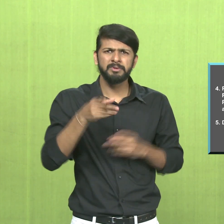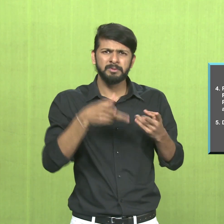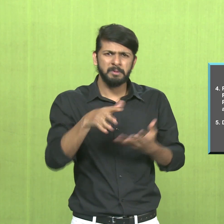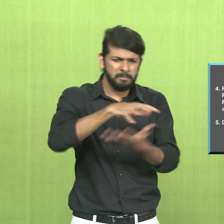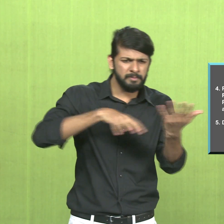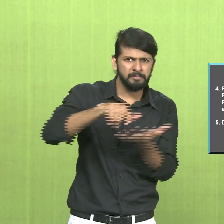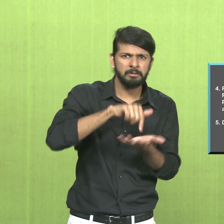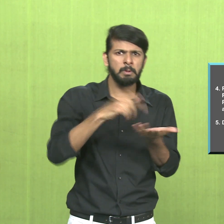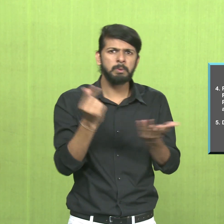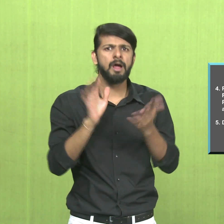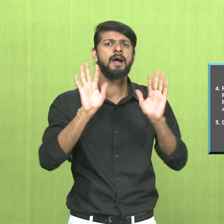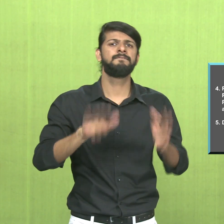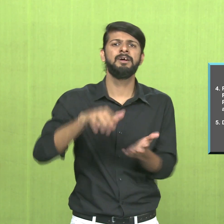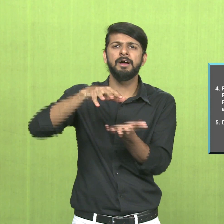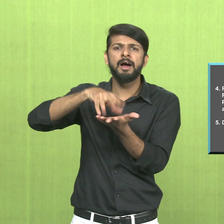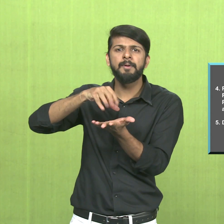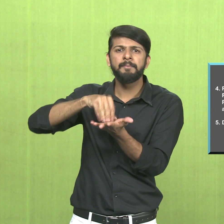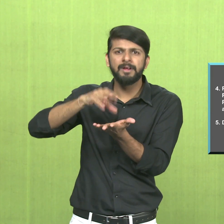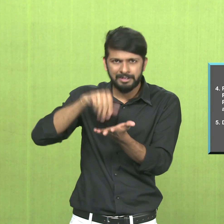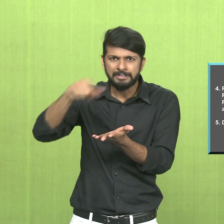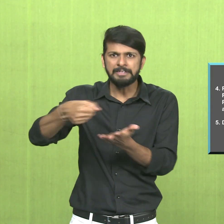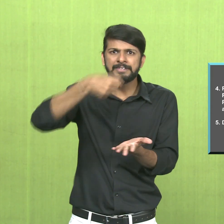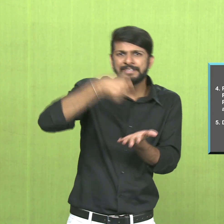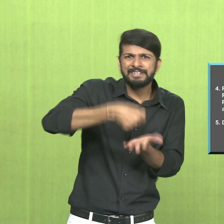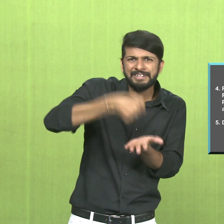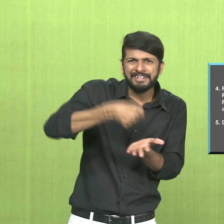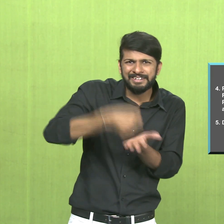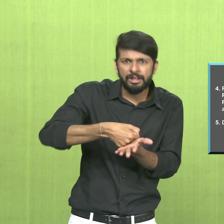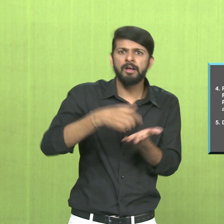number 5, dry colors are mixed with rice flour.